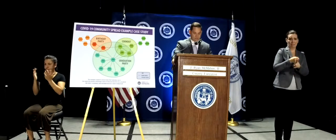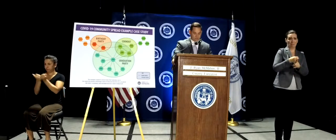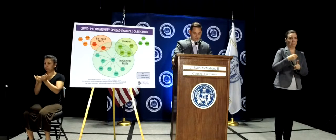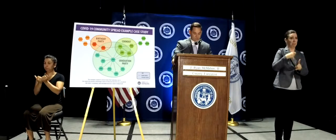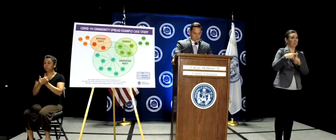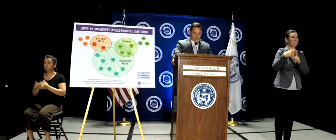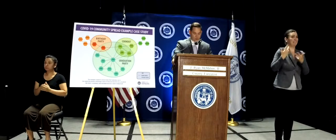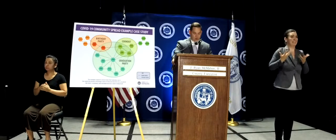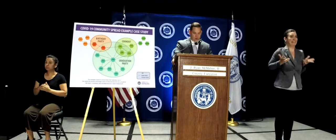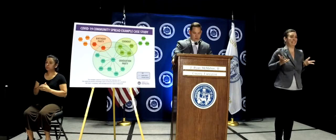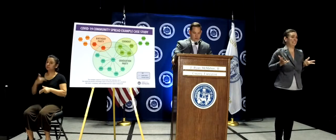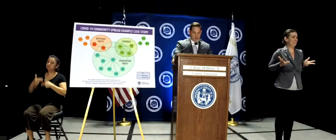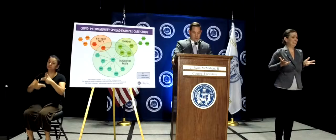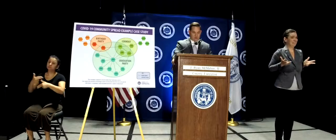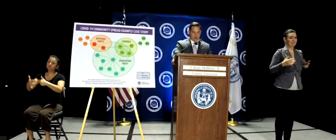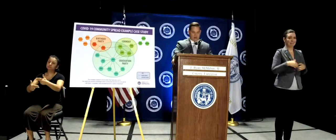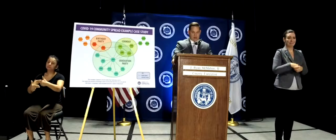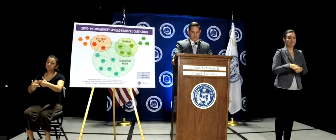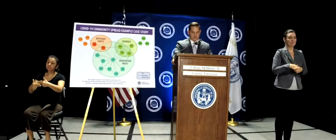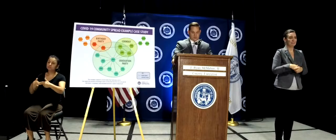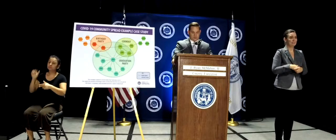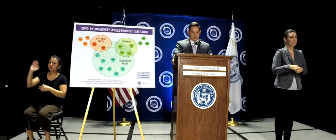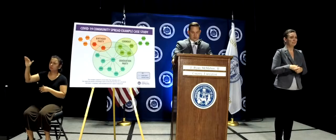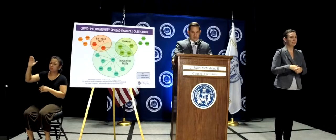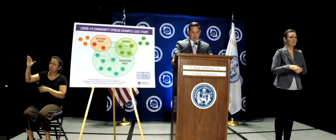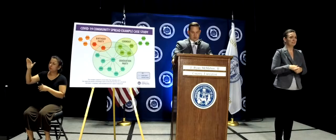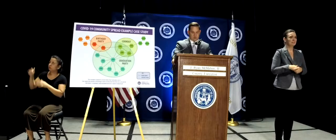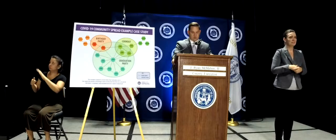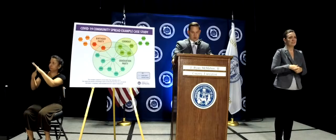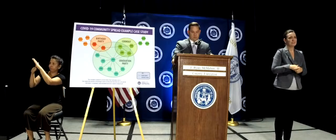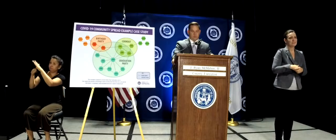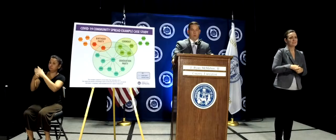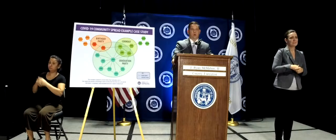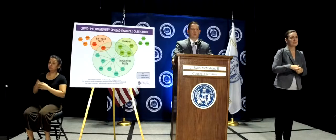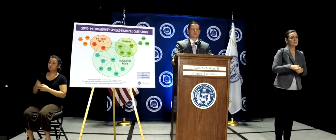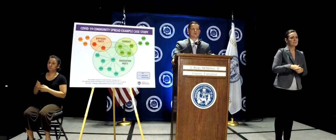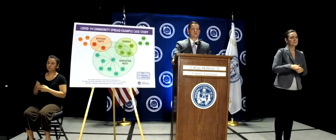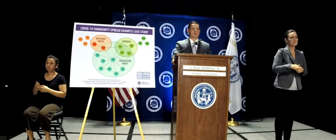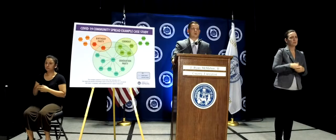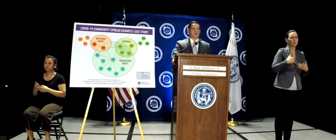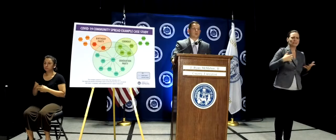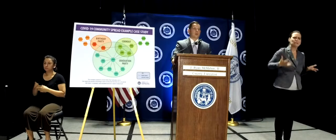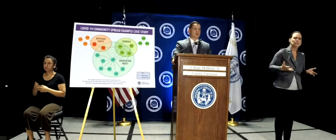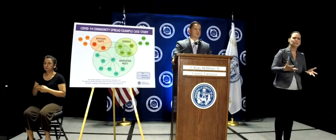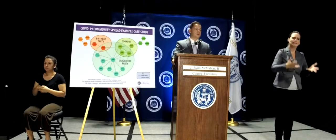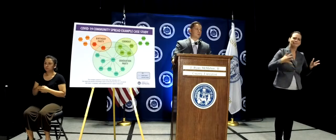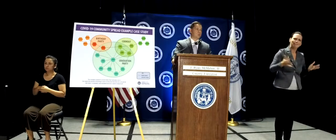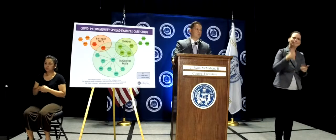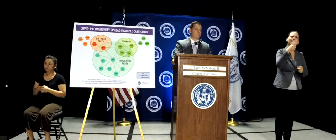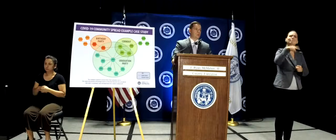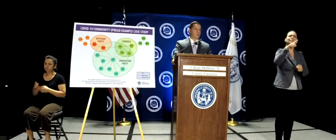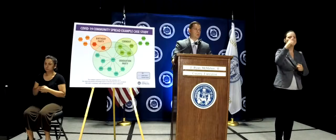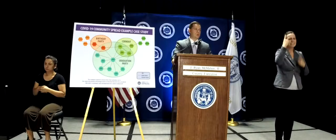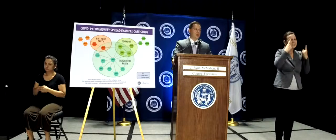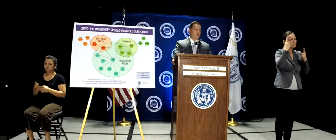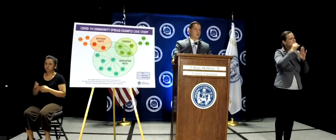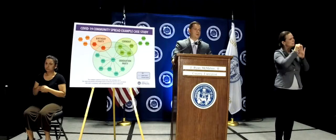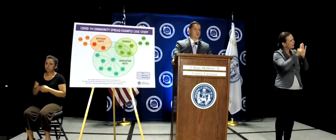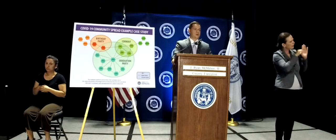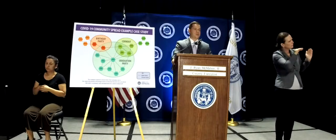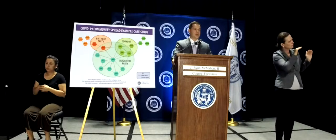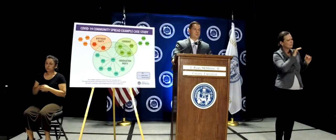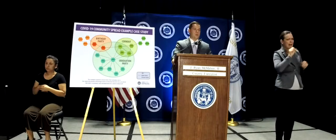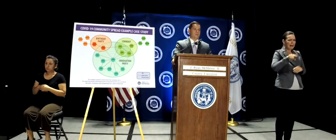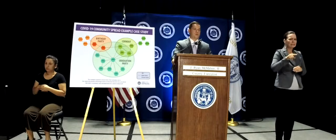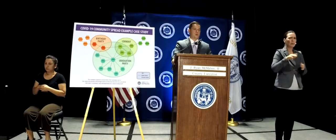do that. And obviously a couple important weeks related to how